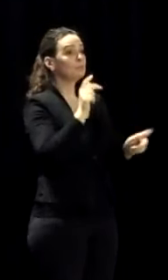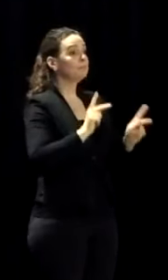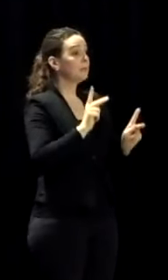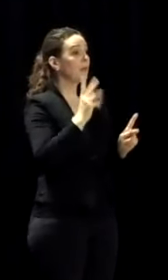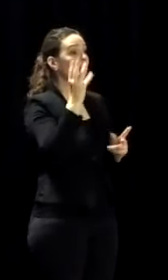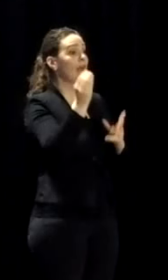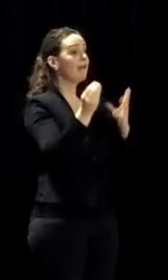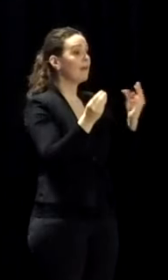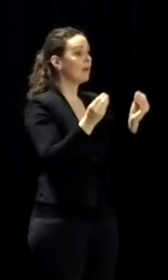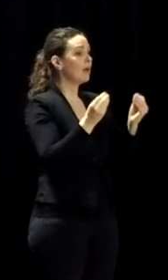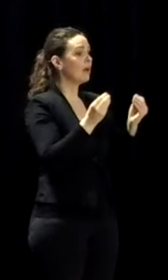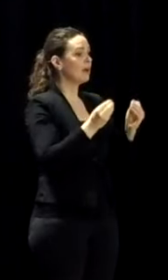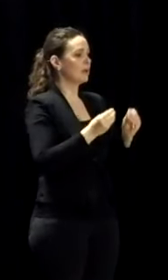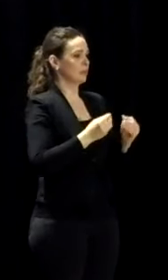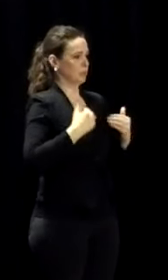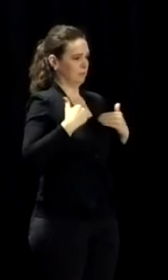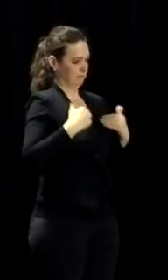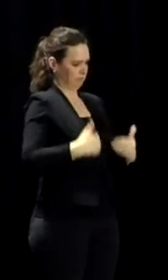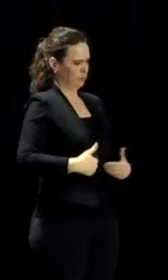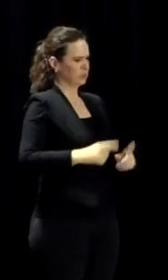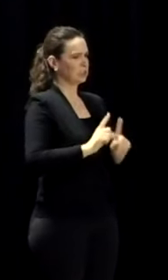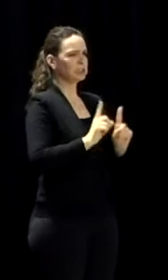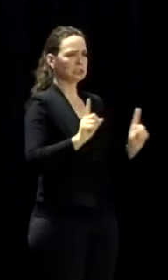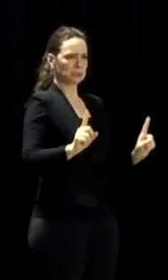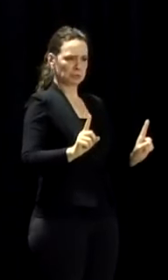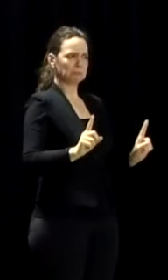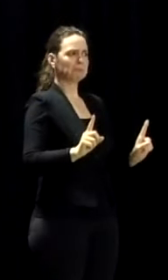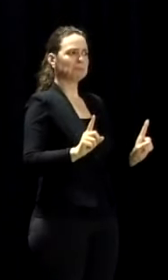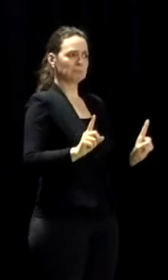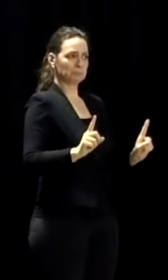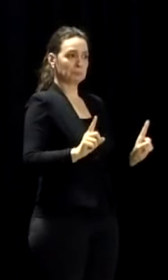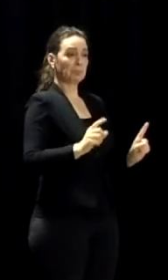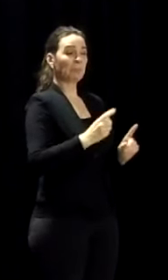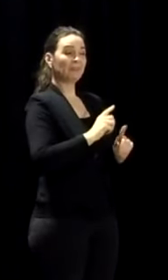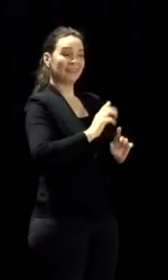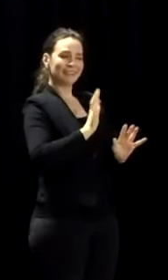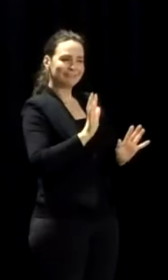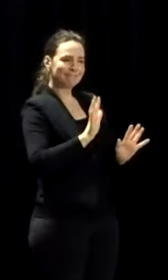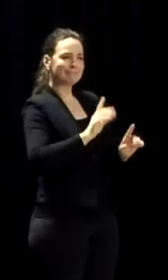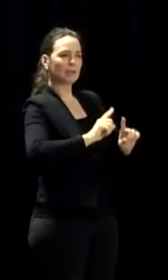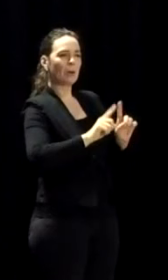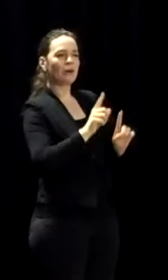practicing social distancing, but some of them weren't, particularly young people playing basketball.